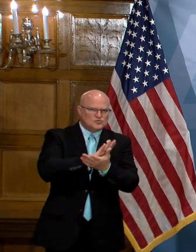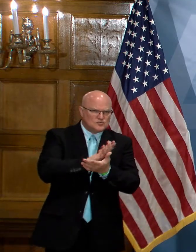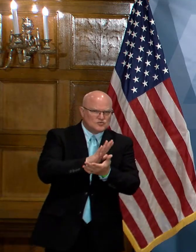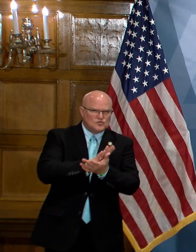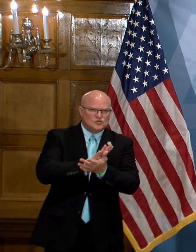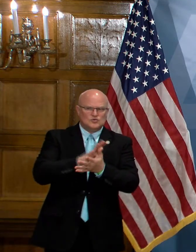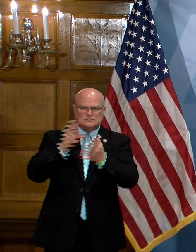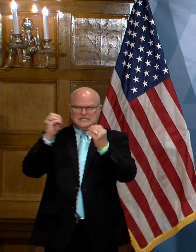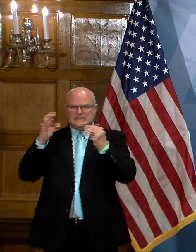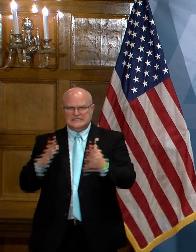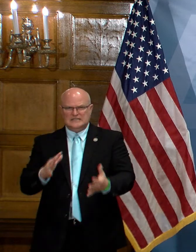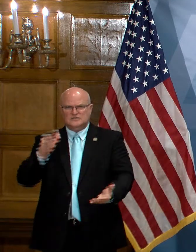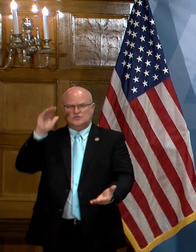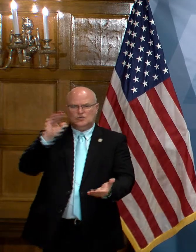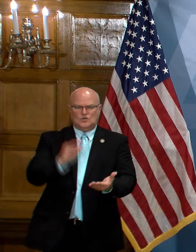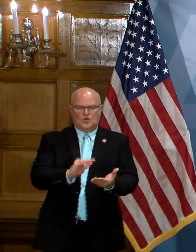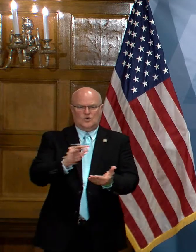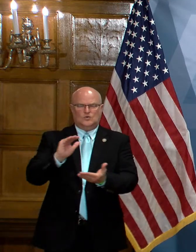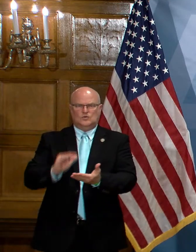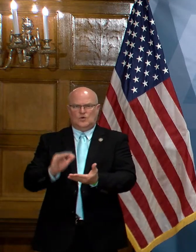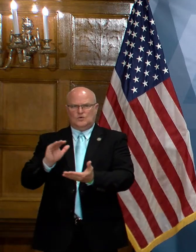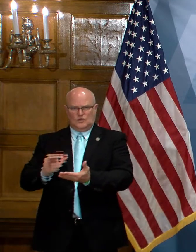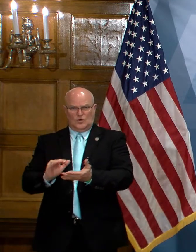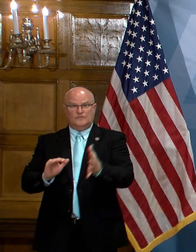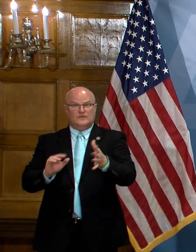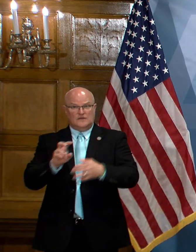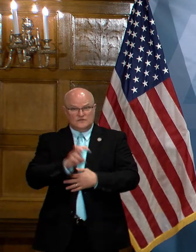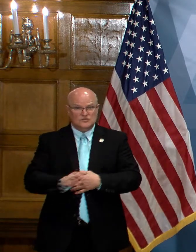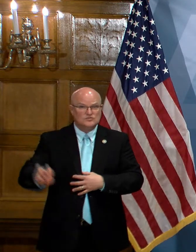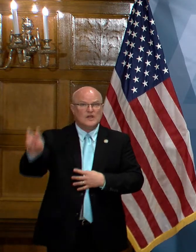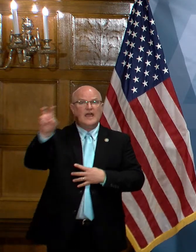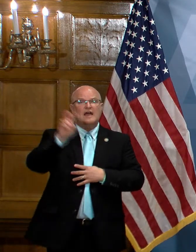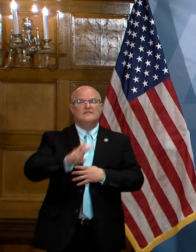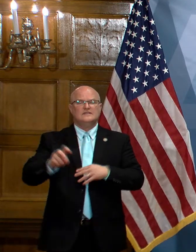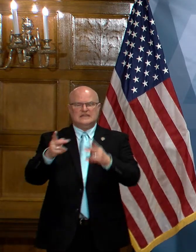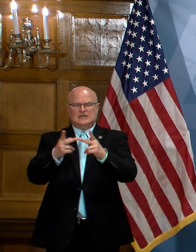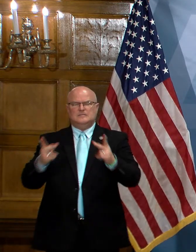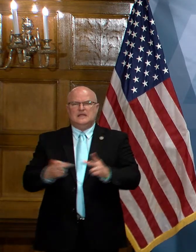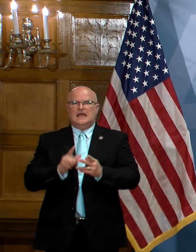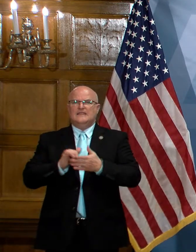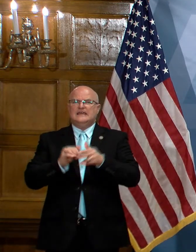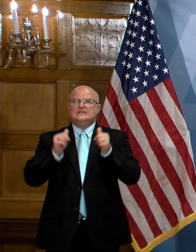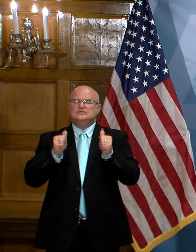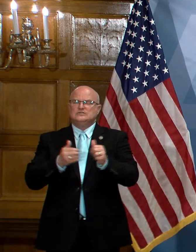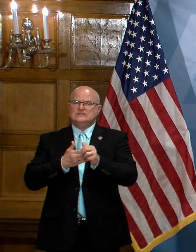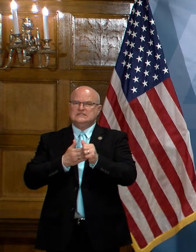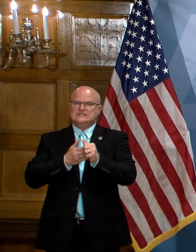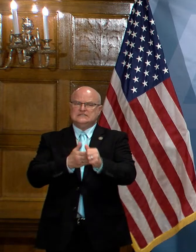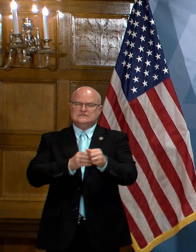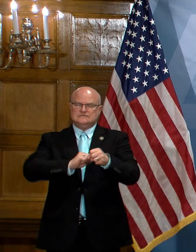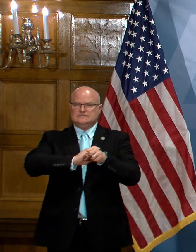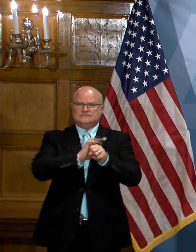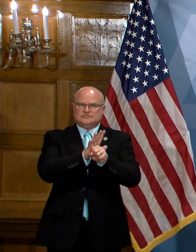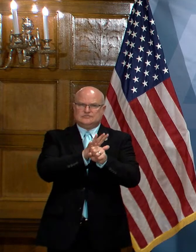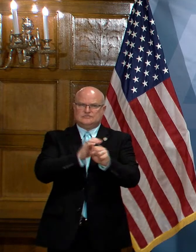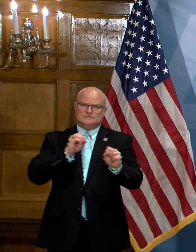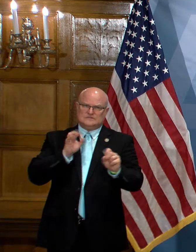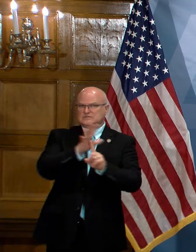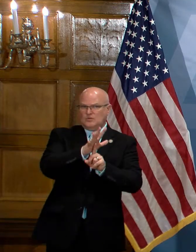our teachers, everyone. When you're traveling and you're in settings that could lead to